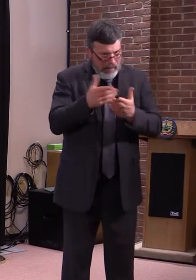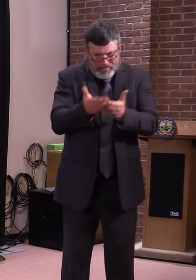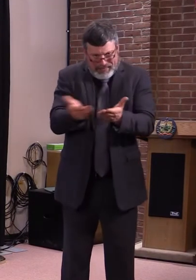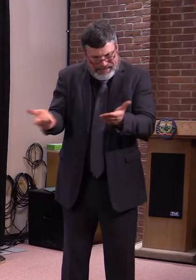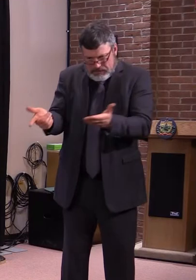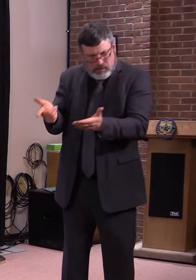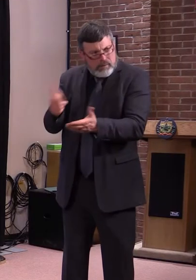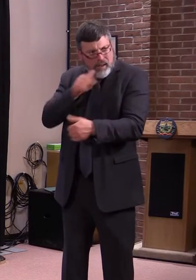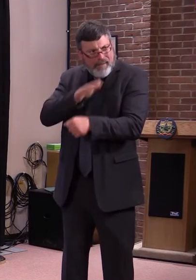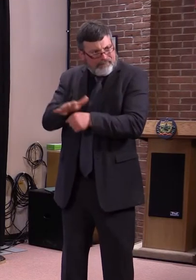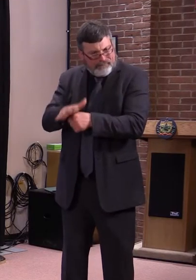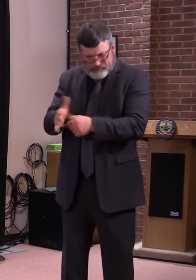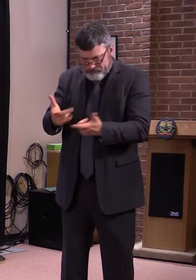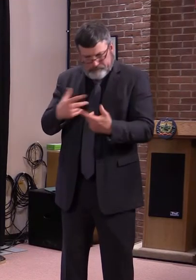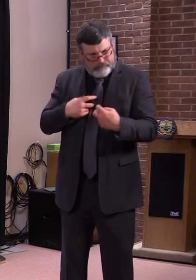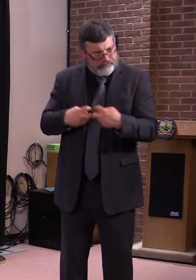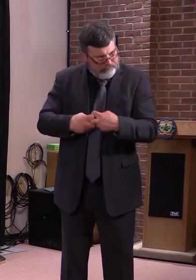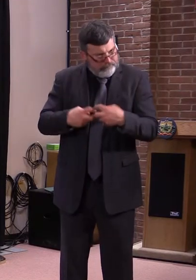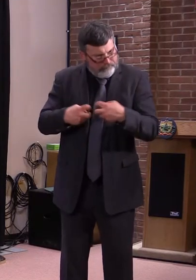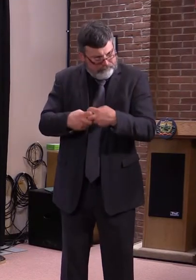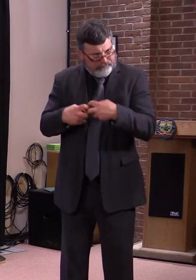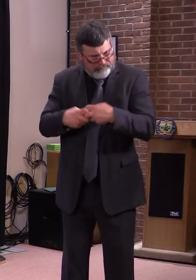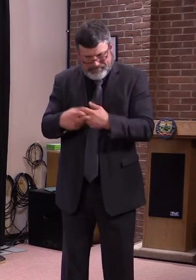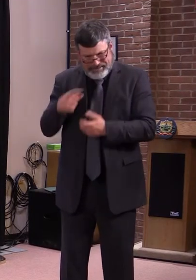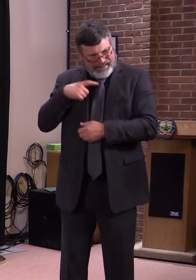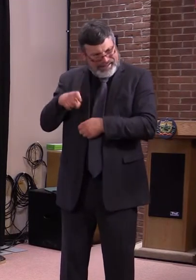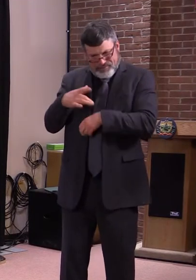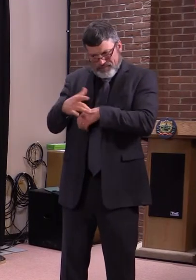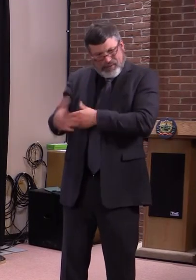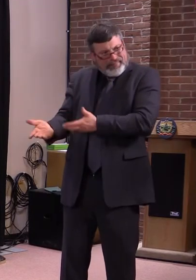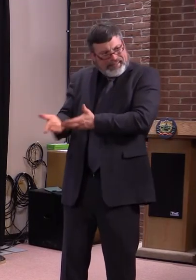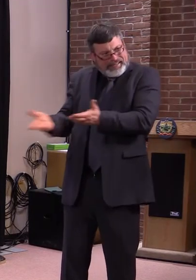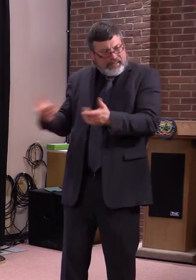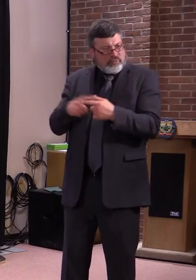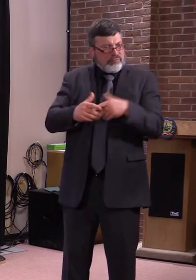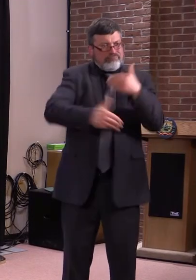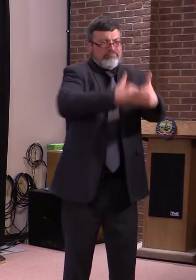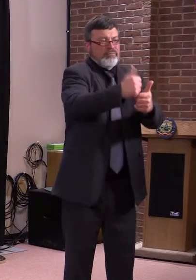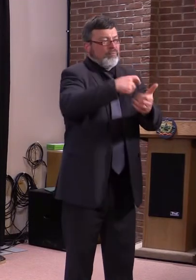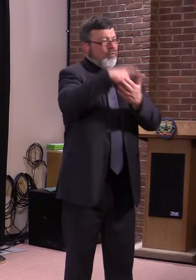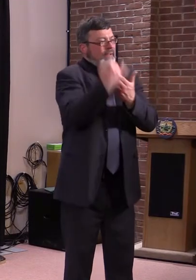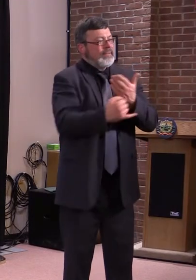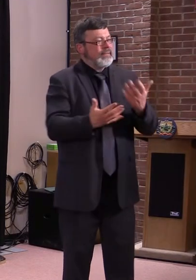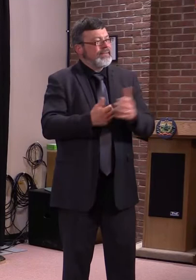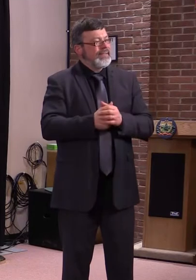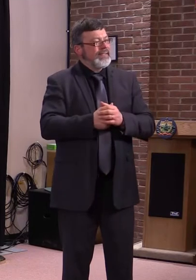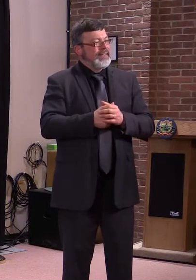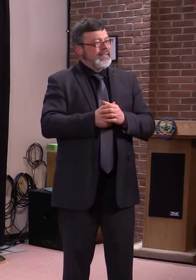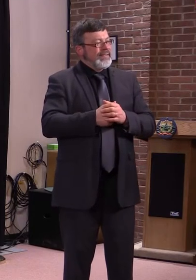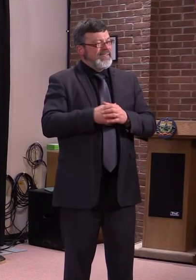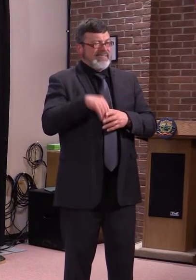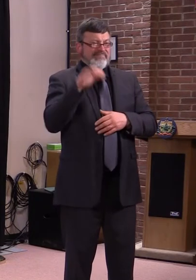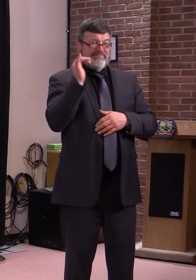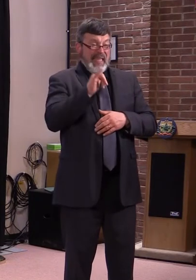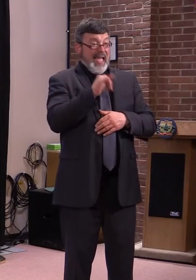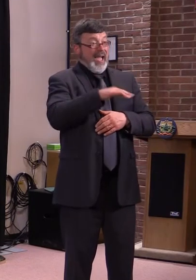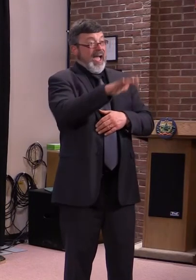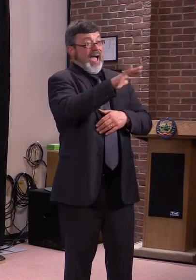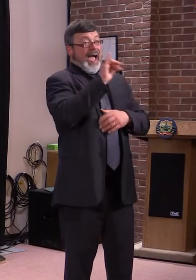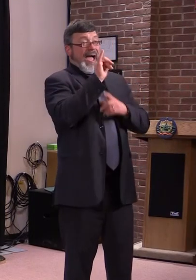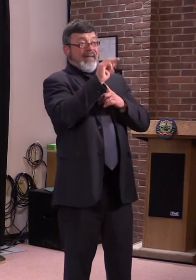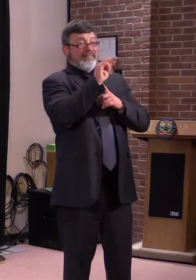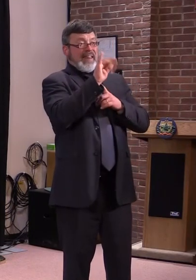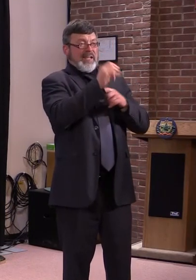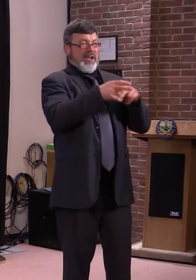I'm still concerned about that. I'm not surprised that they're raising the interest rate to try and counter some of